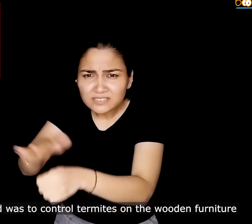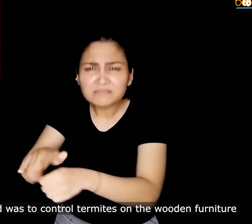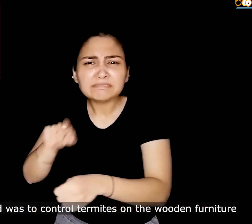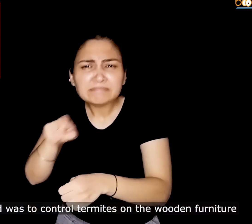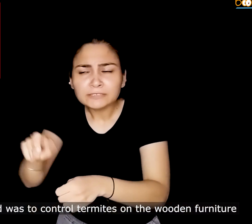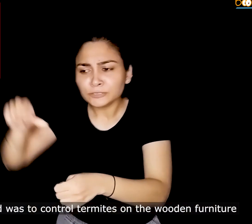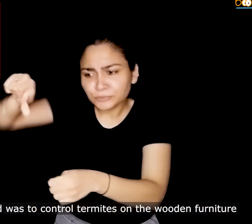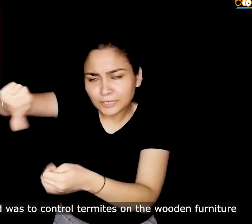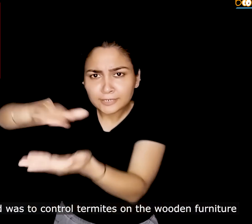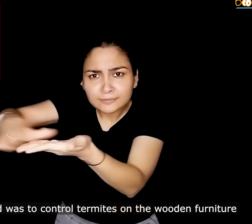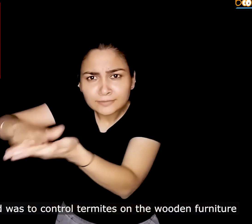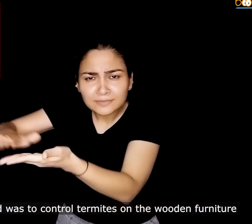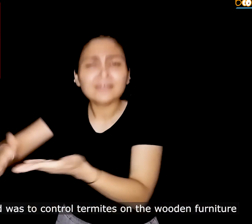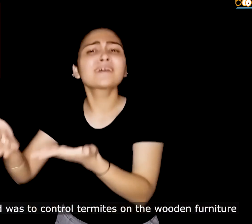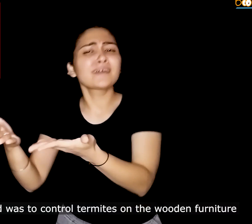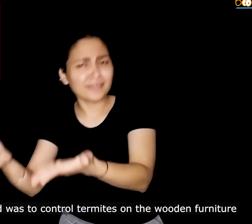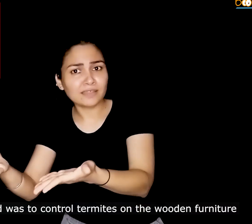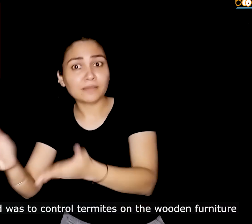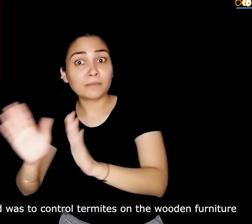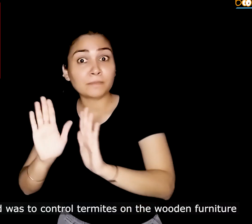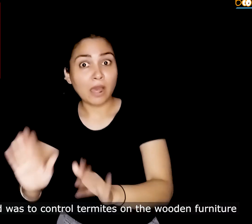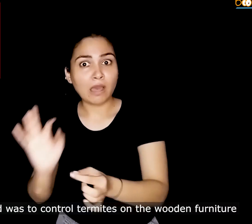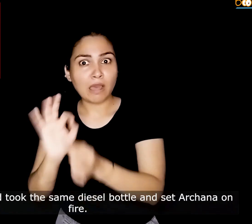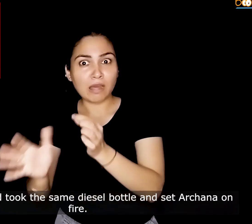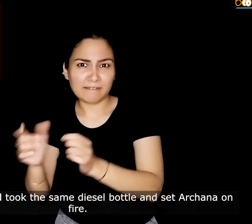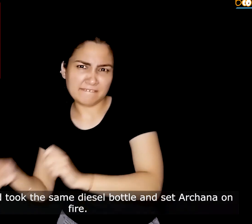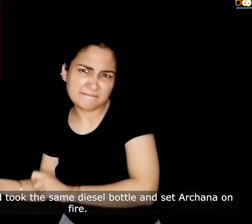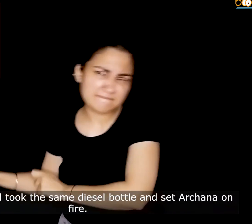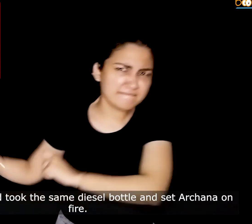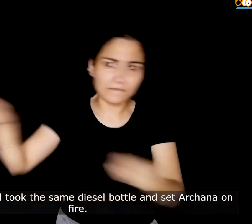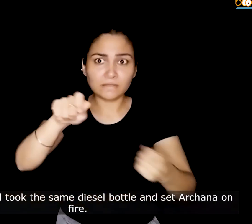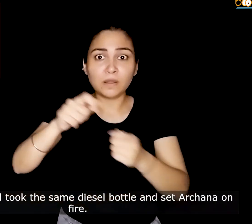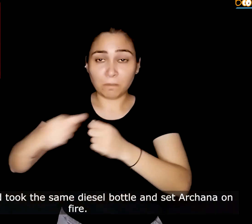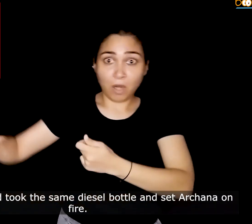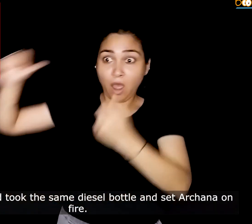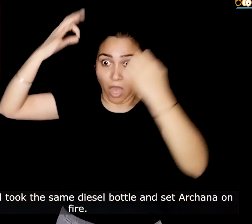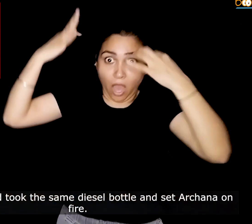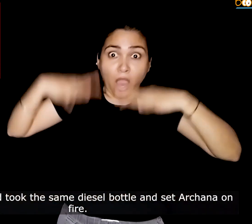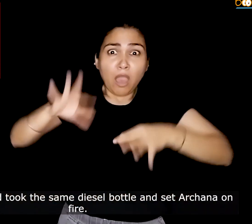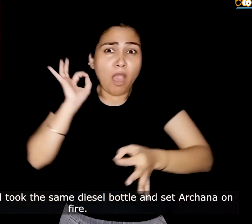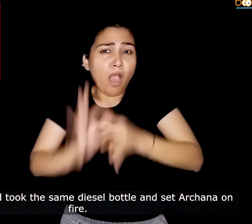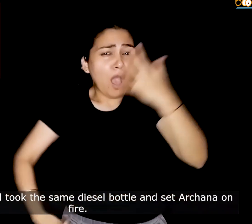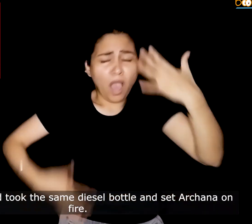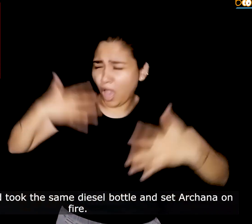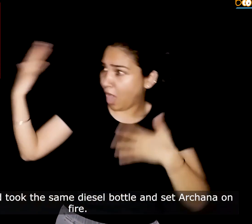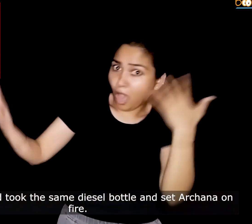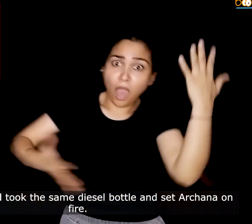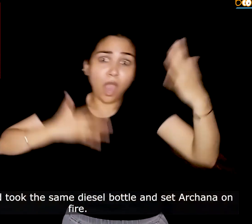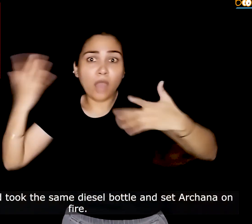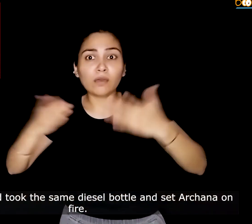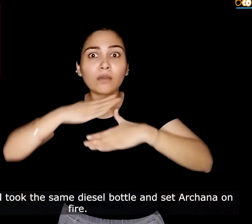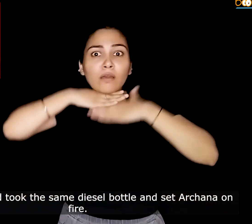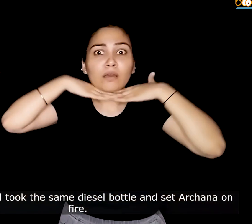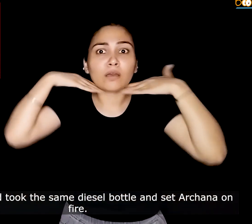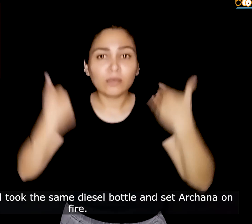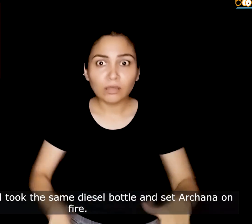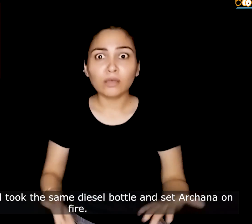termites on the wooden furniture but her husband took the same diesel bottle and set archana on fire